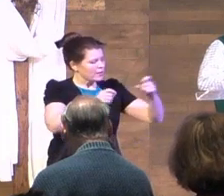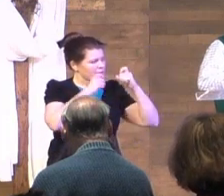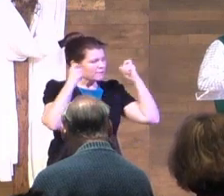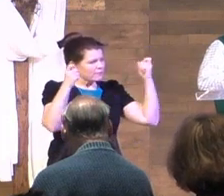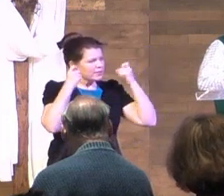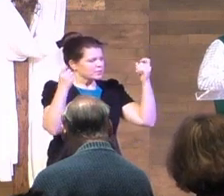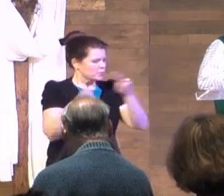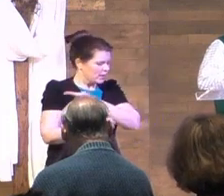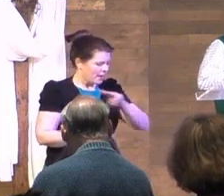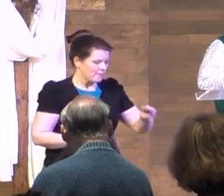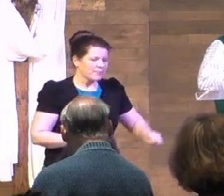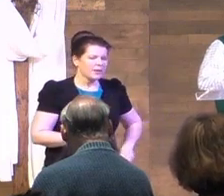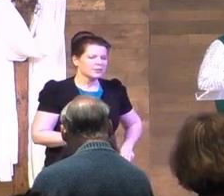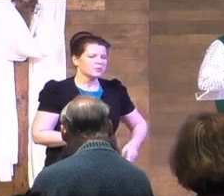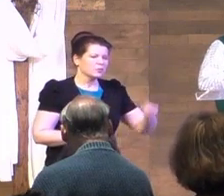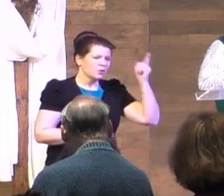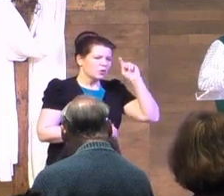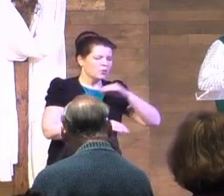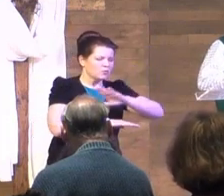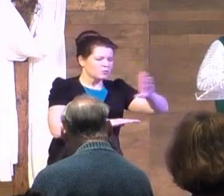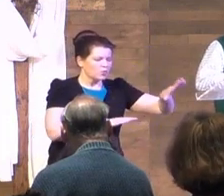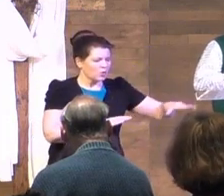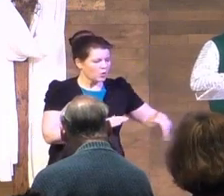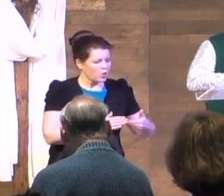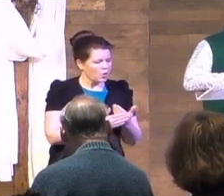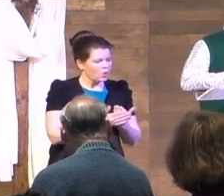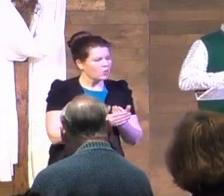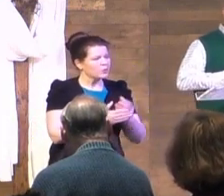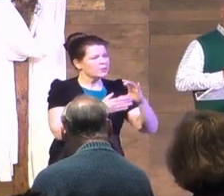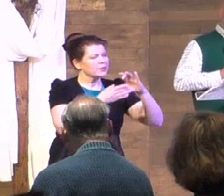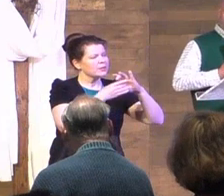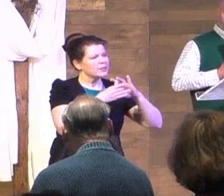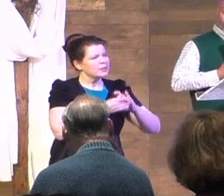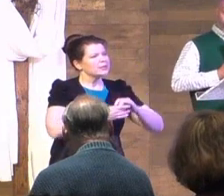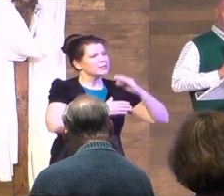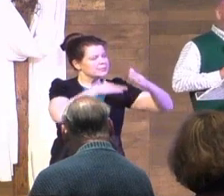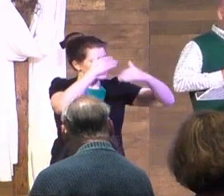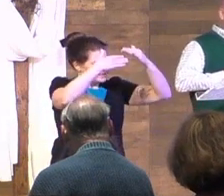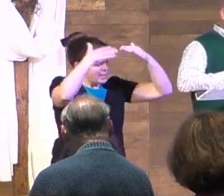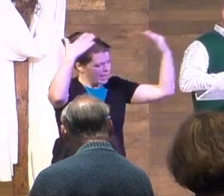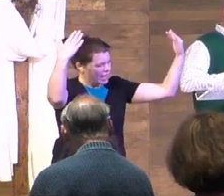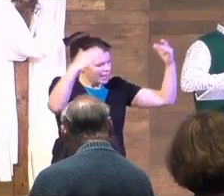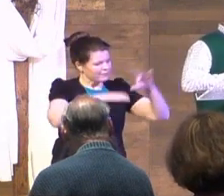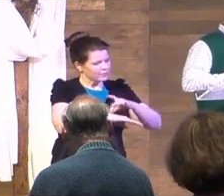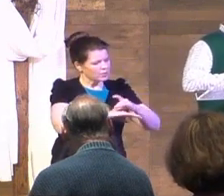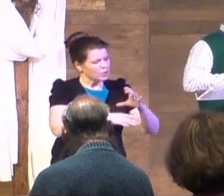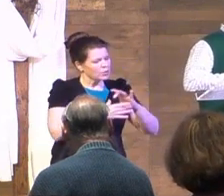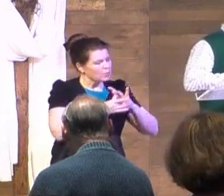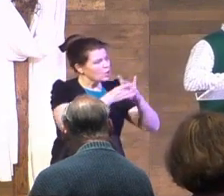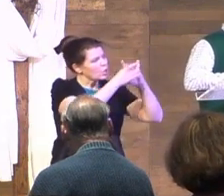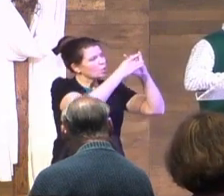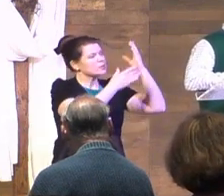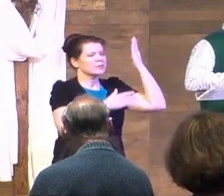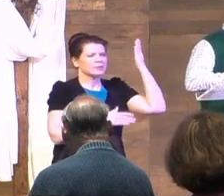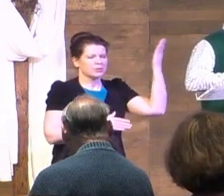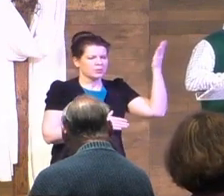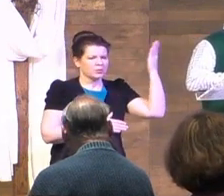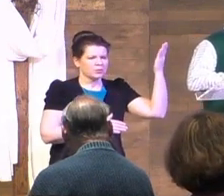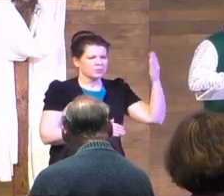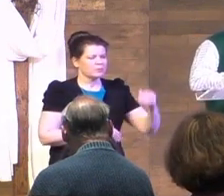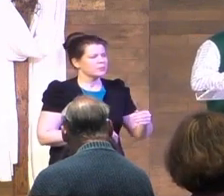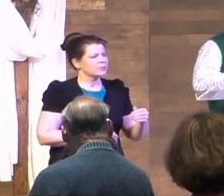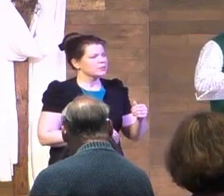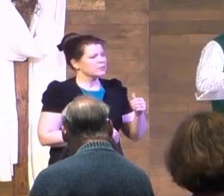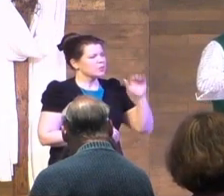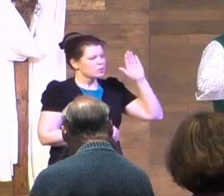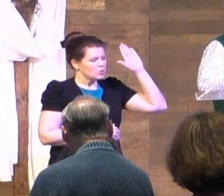majesty. For all that is in the heavens and in the earth is yours. Yours is